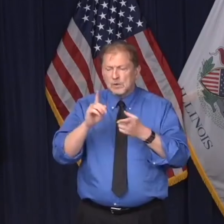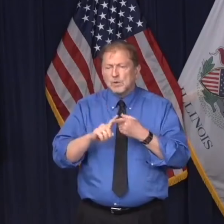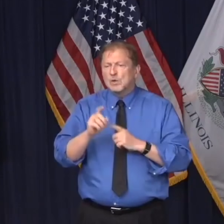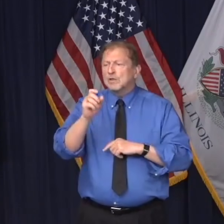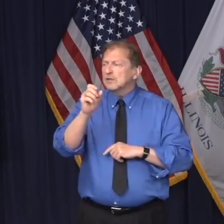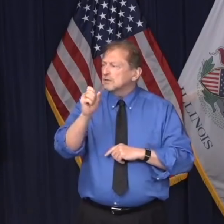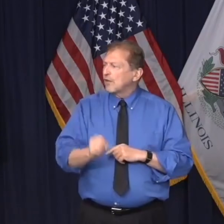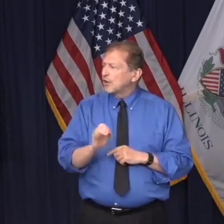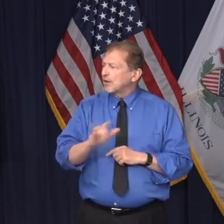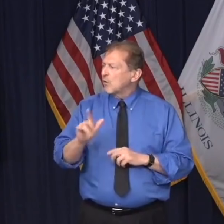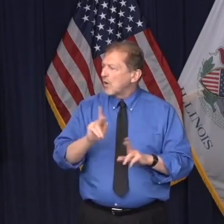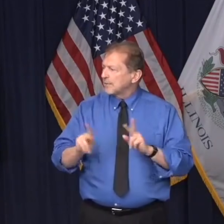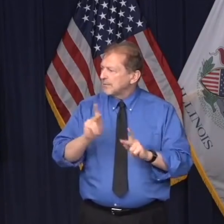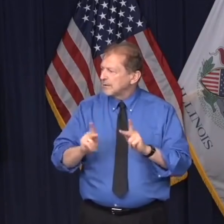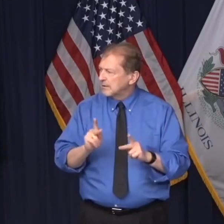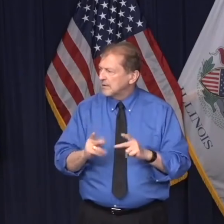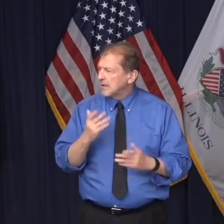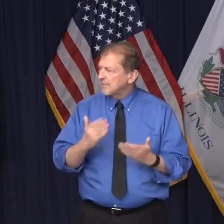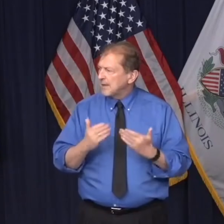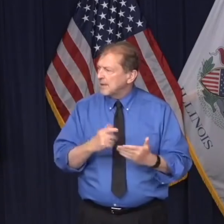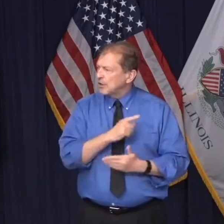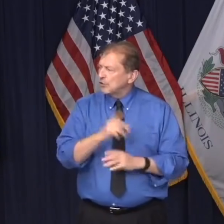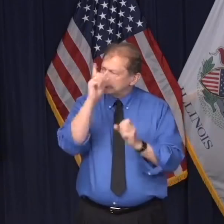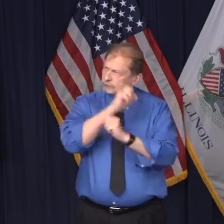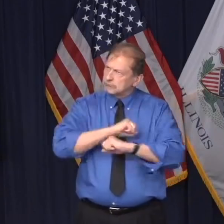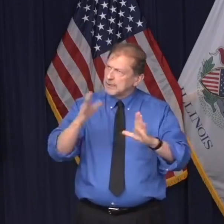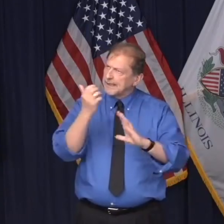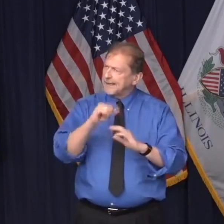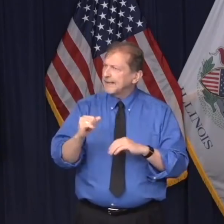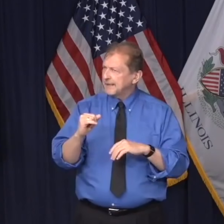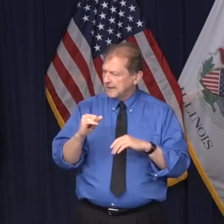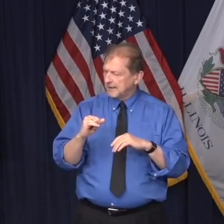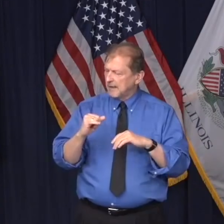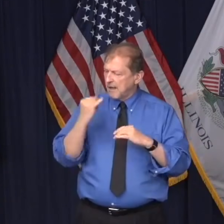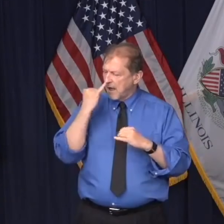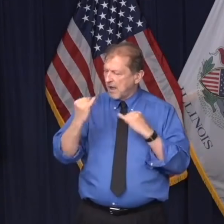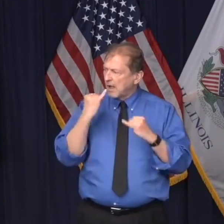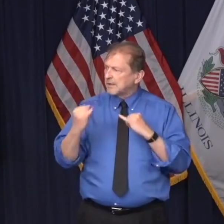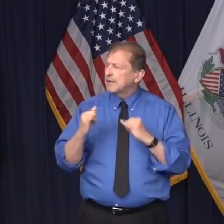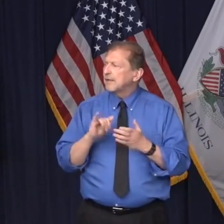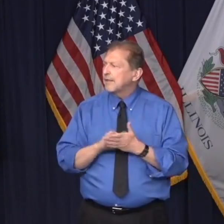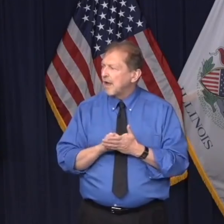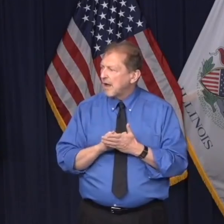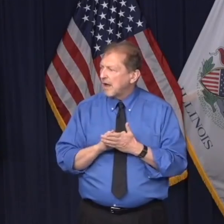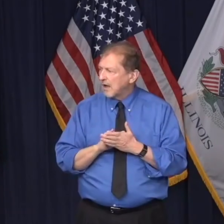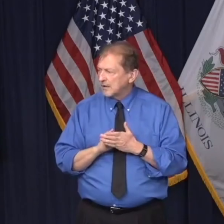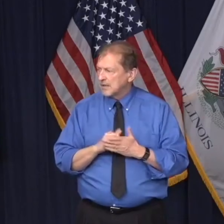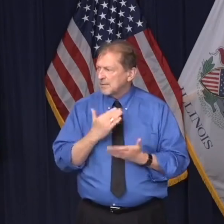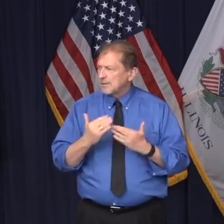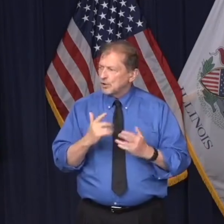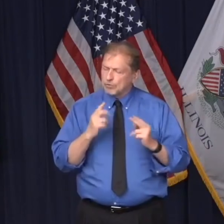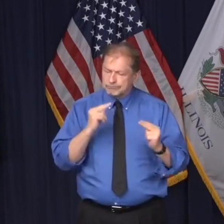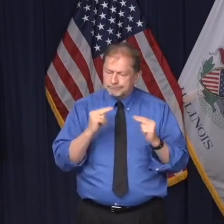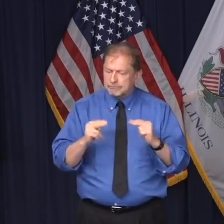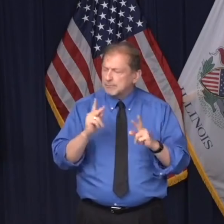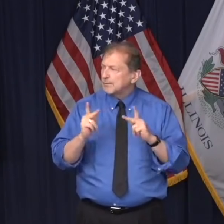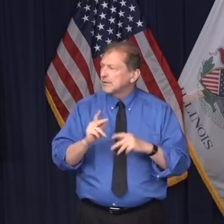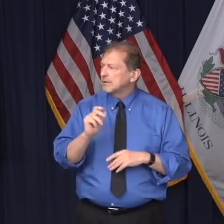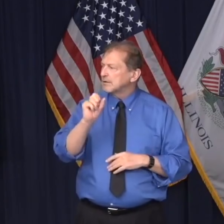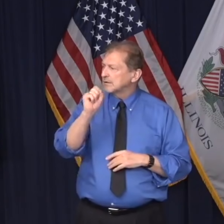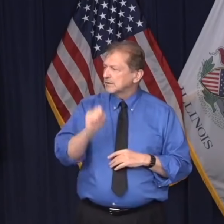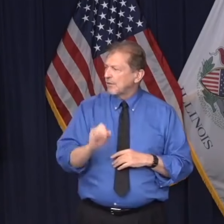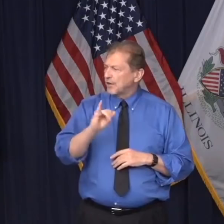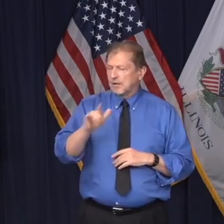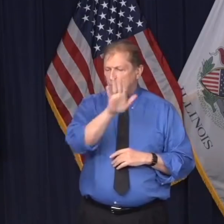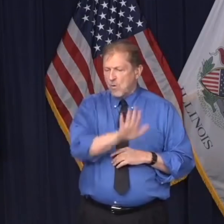examples of where you've done well downstate. Can you envision any scenario where you would negotiate with downstaters on less